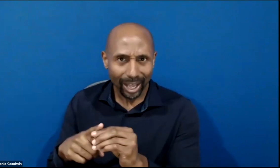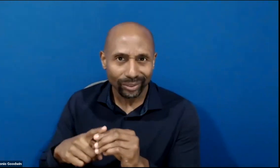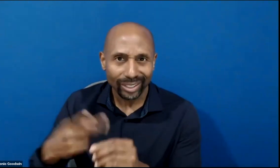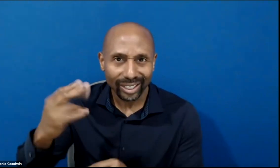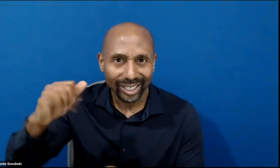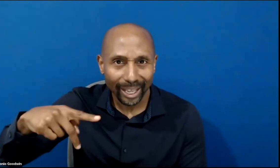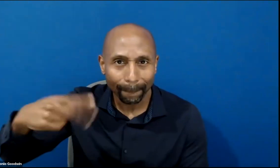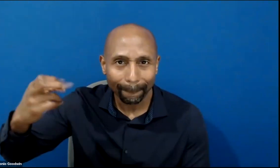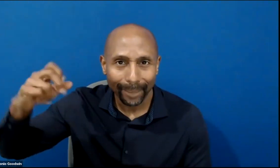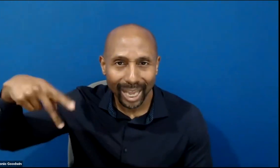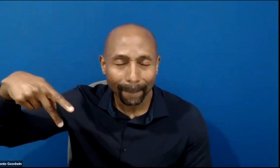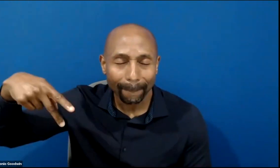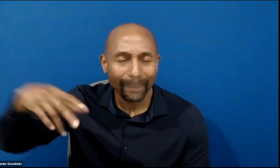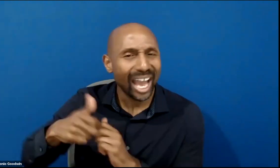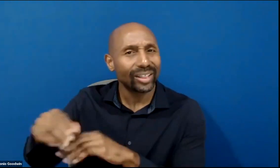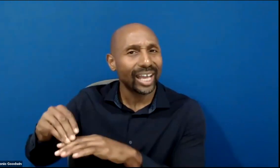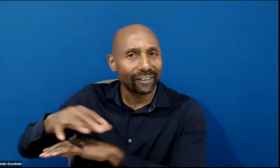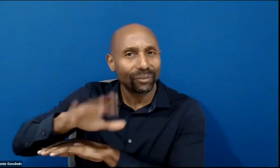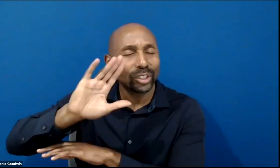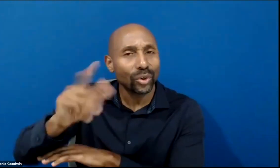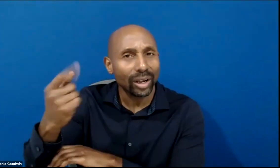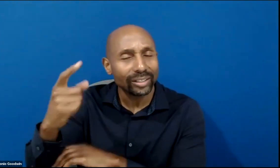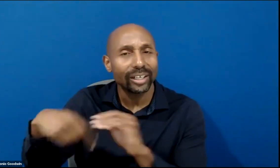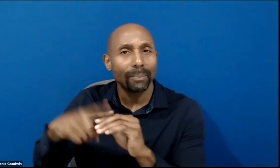mobility's rituals as a whole?